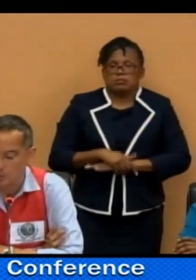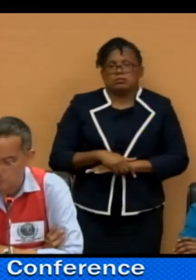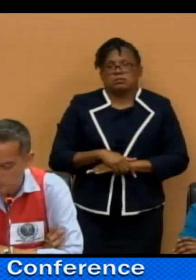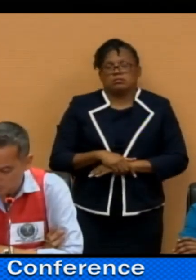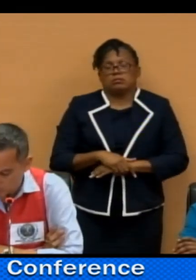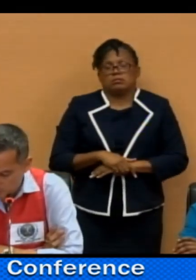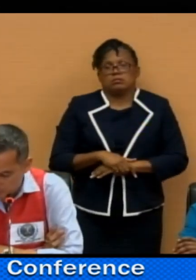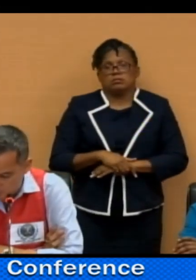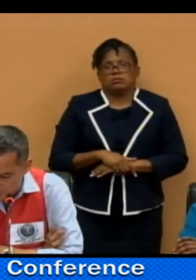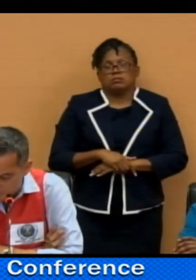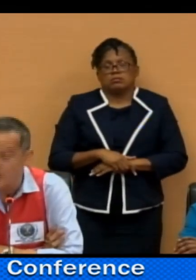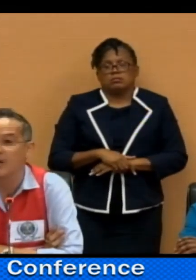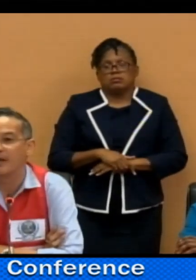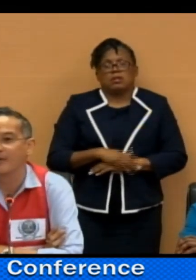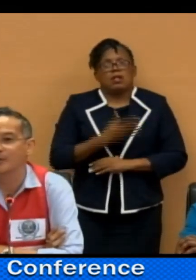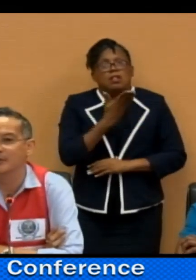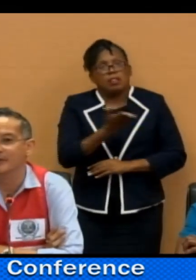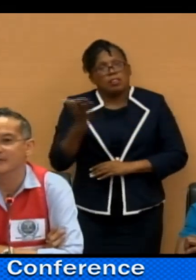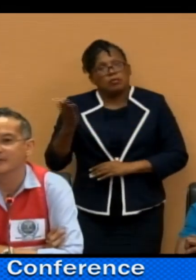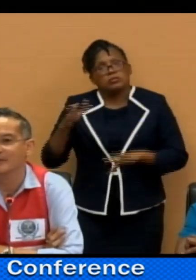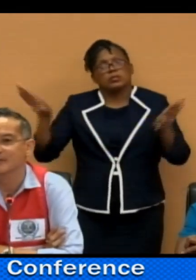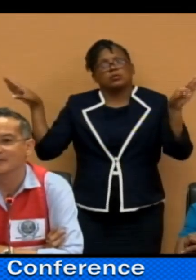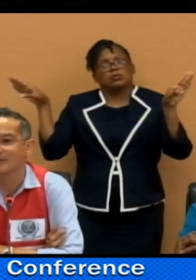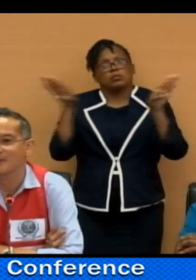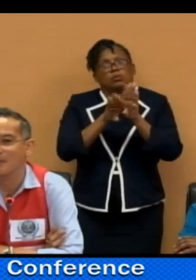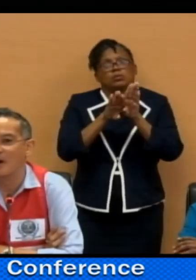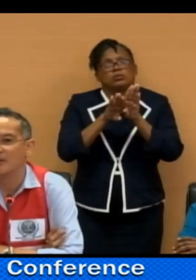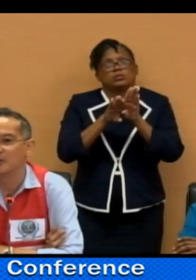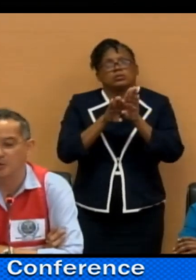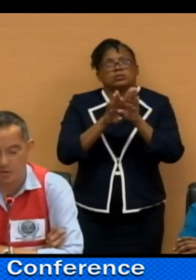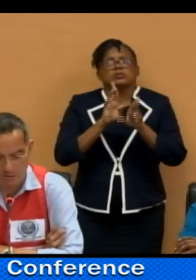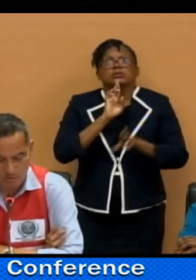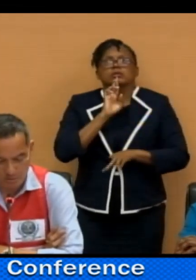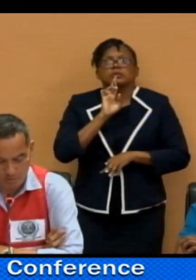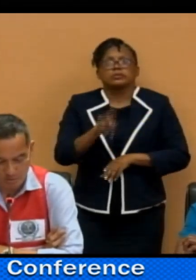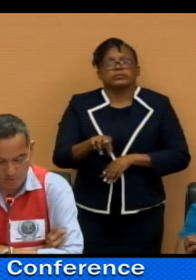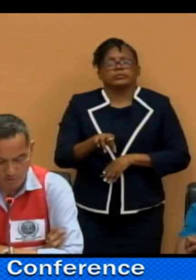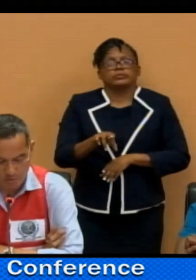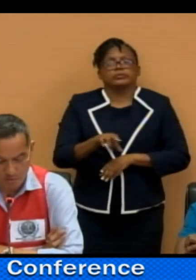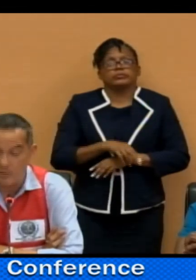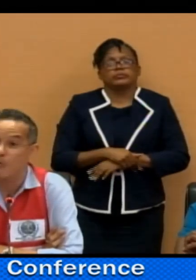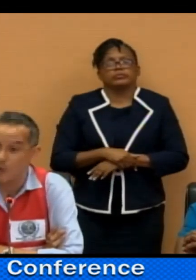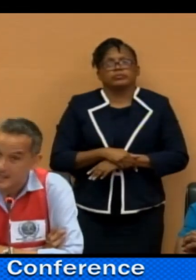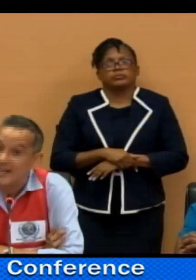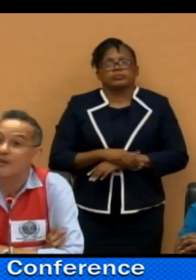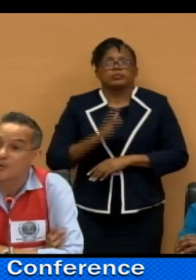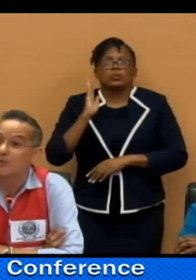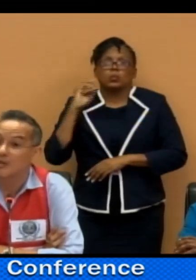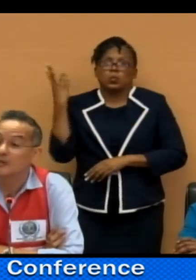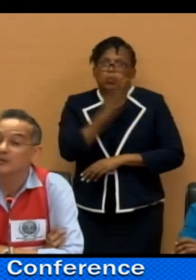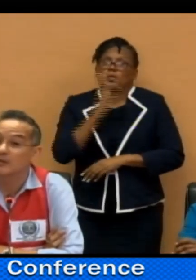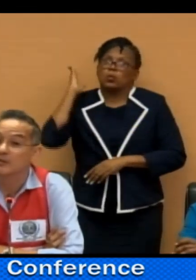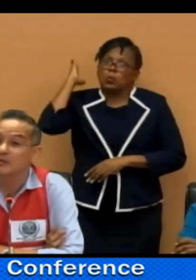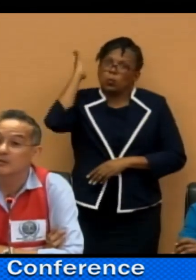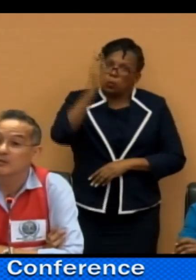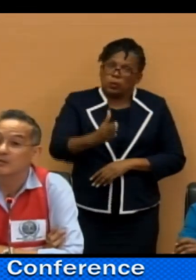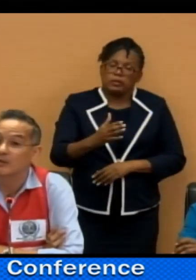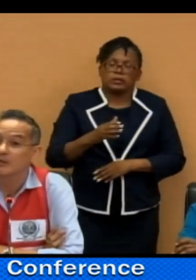So, those are my closing remarks to you. We will get through